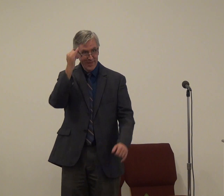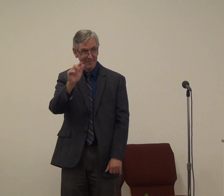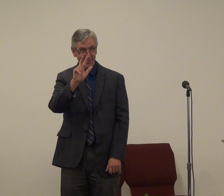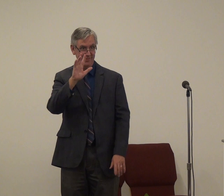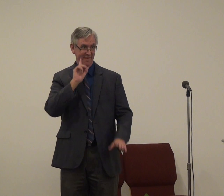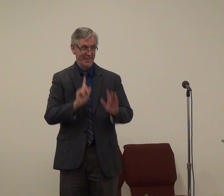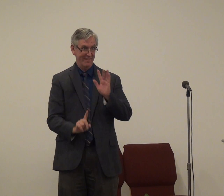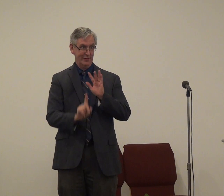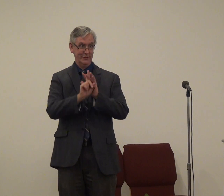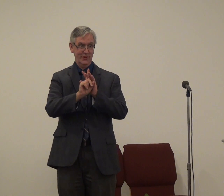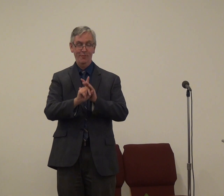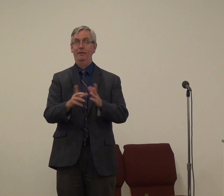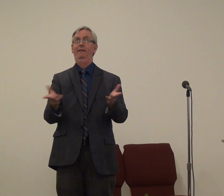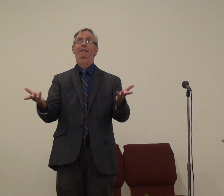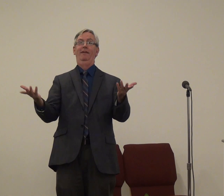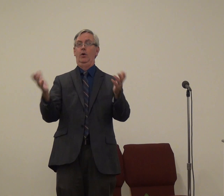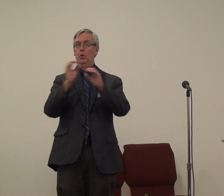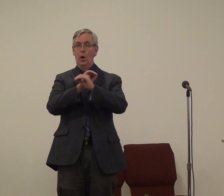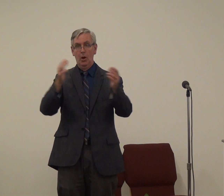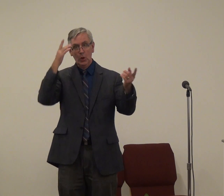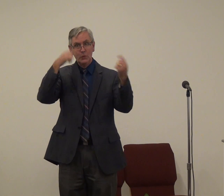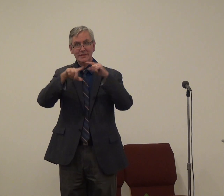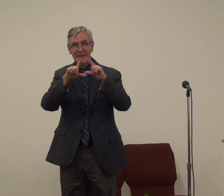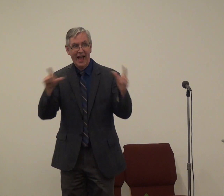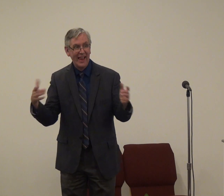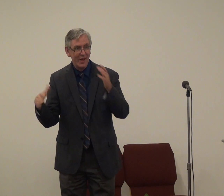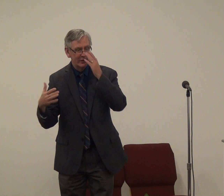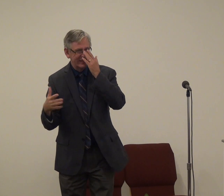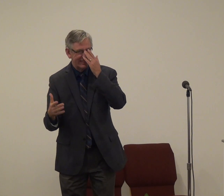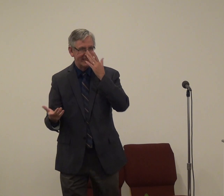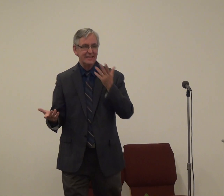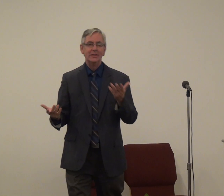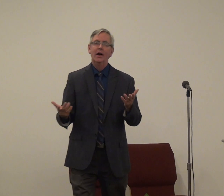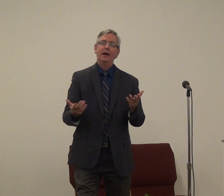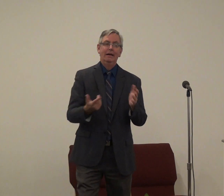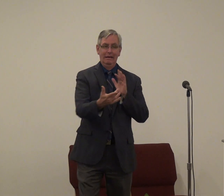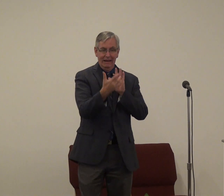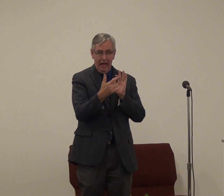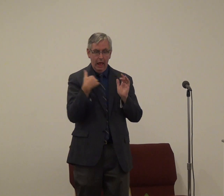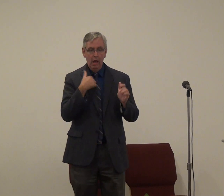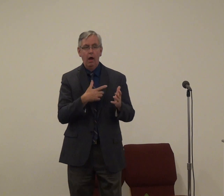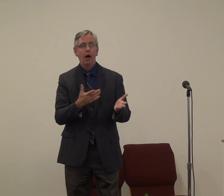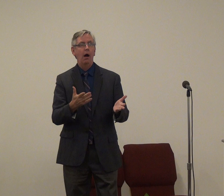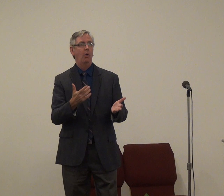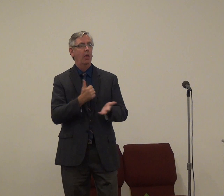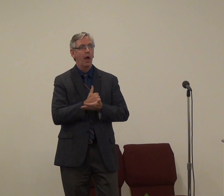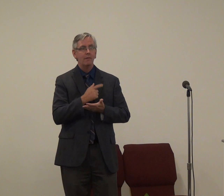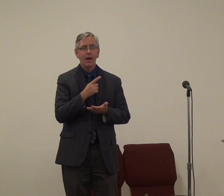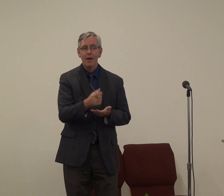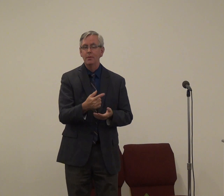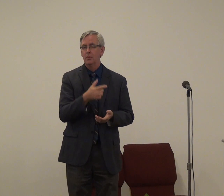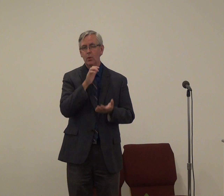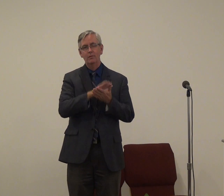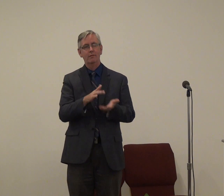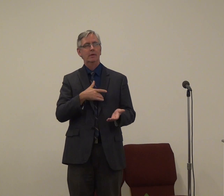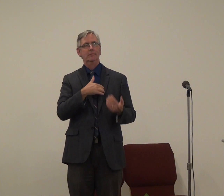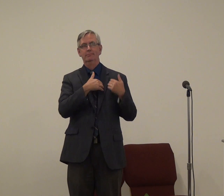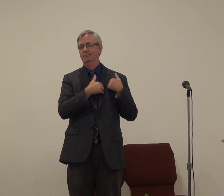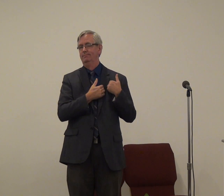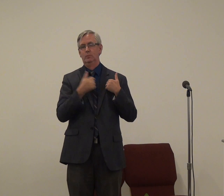35 deaf. Can you imagine if 35 deaf just showed up and nobody knew sign language? And so they contacted us, and